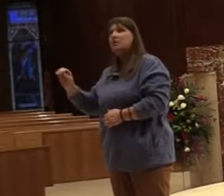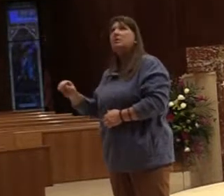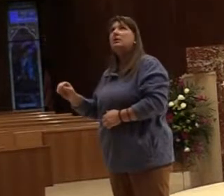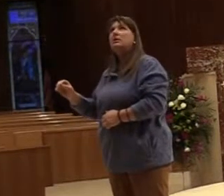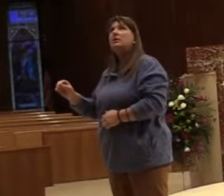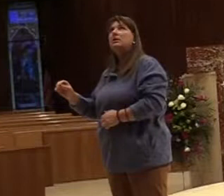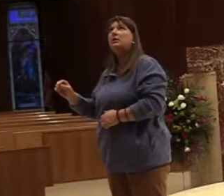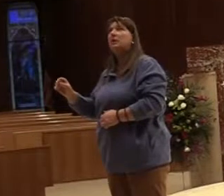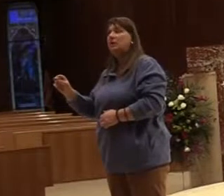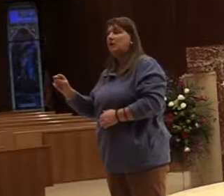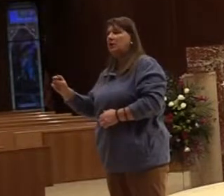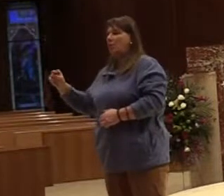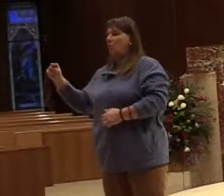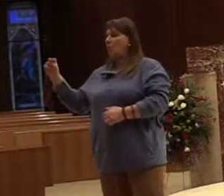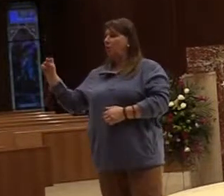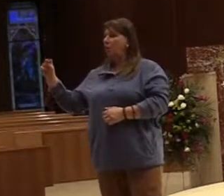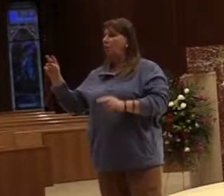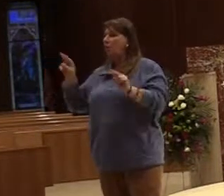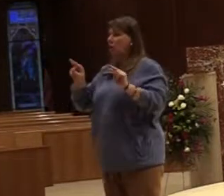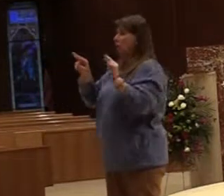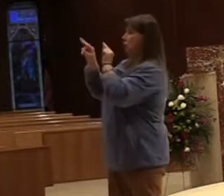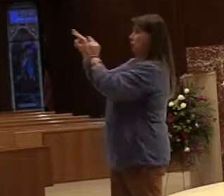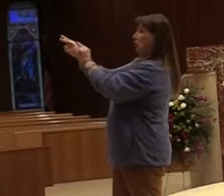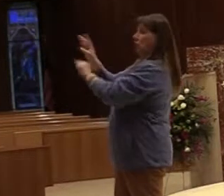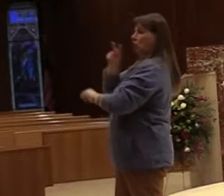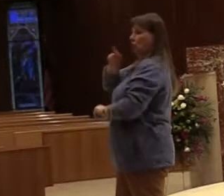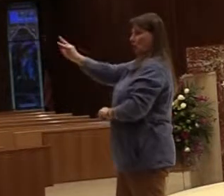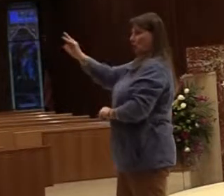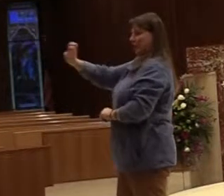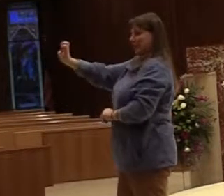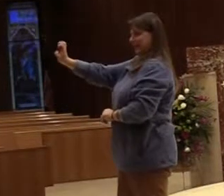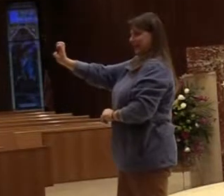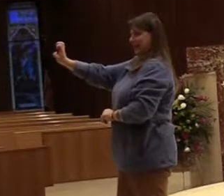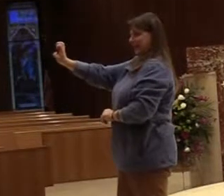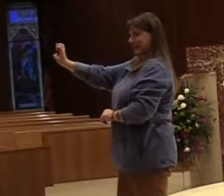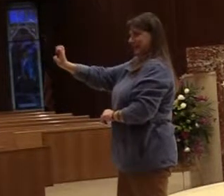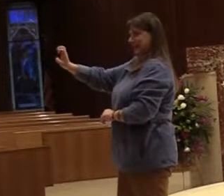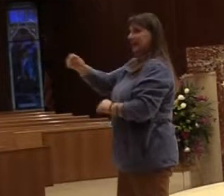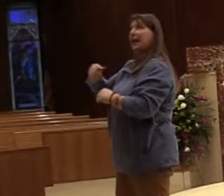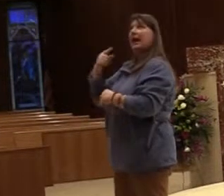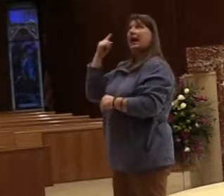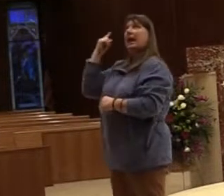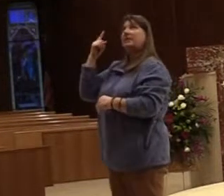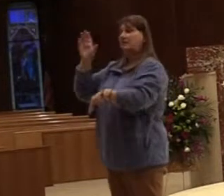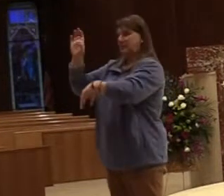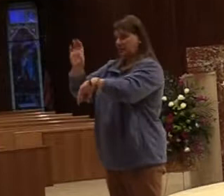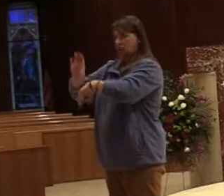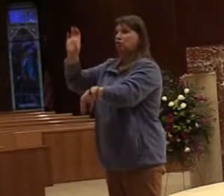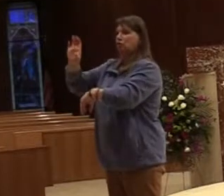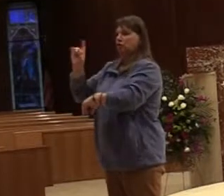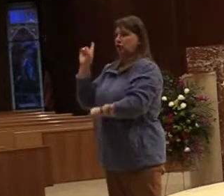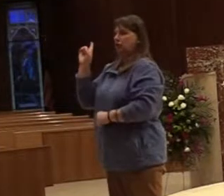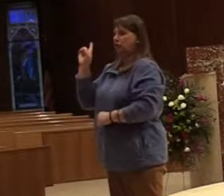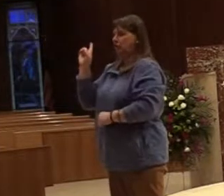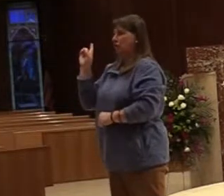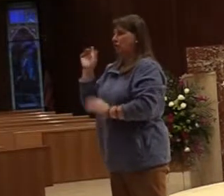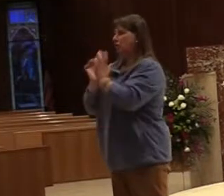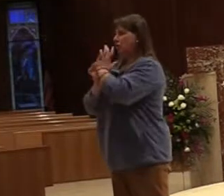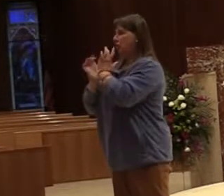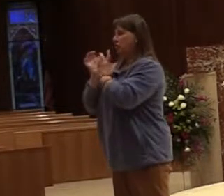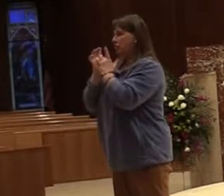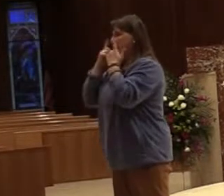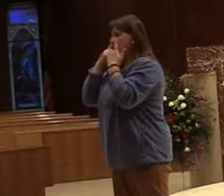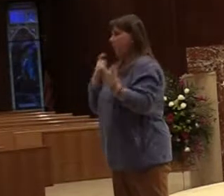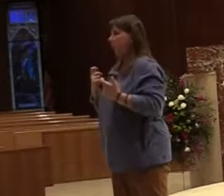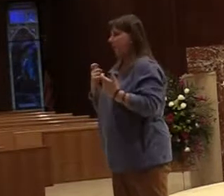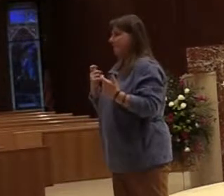from Jerusalem looking towards the east, and the next slide will show the church itself. And so this is the church of Domus